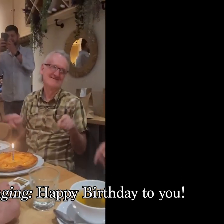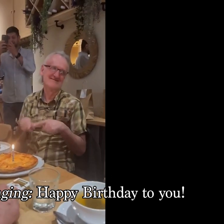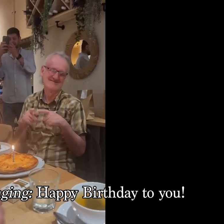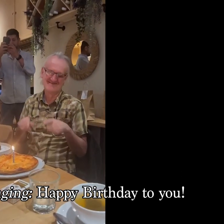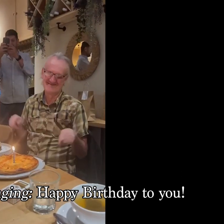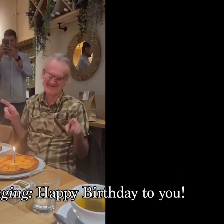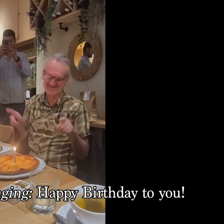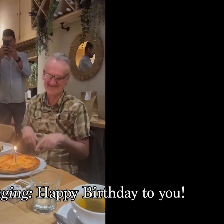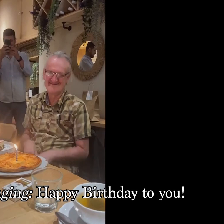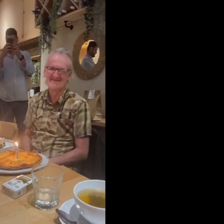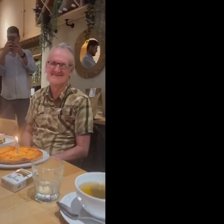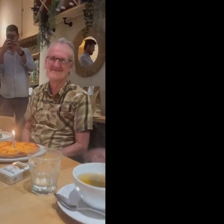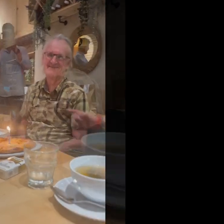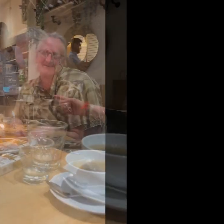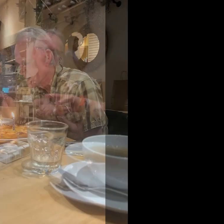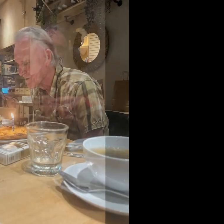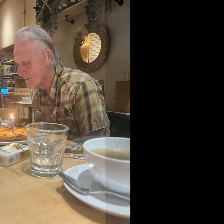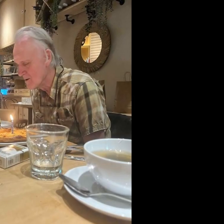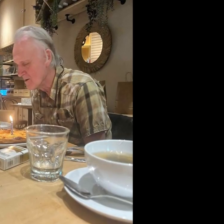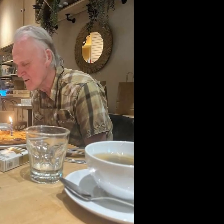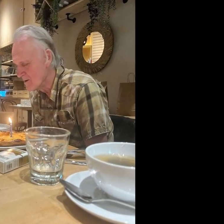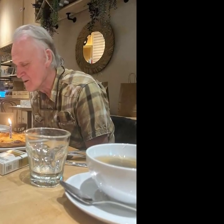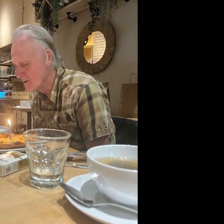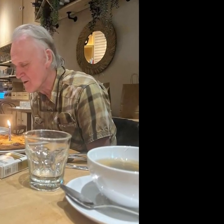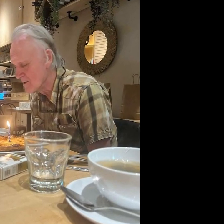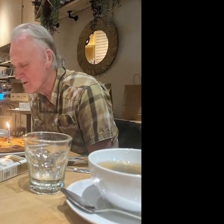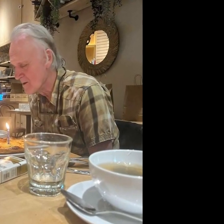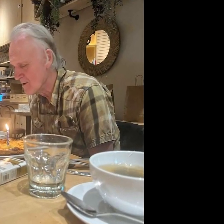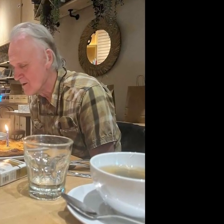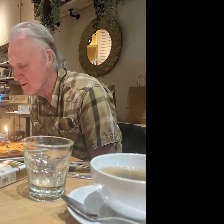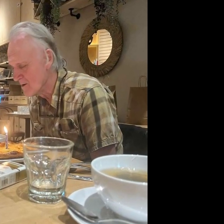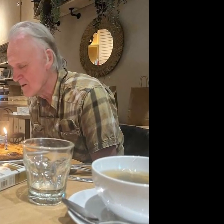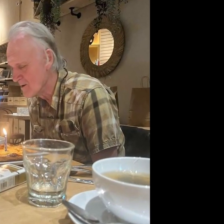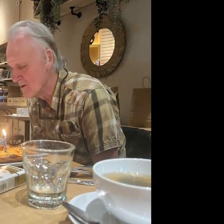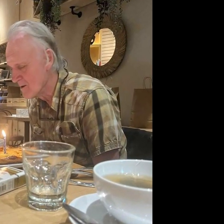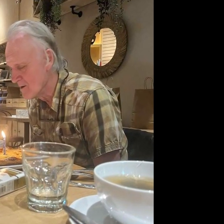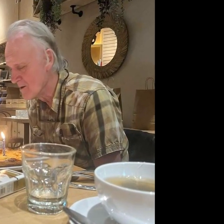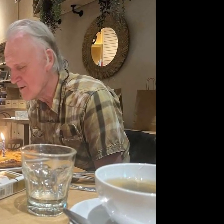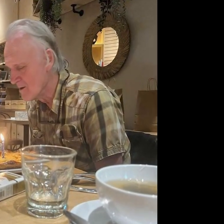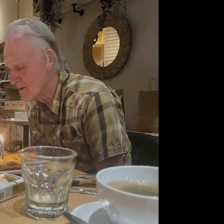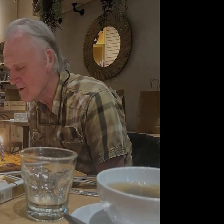One. One bed photo.